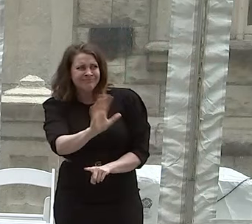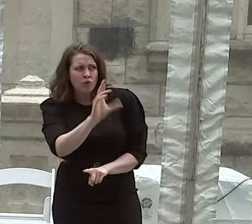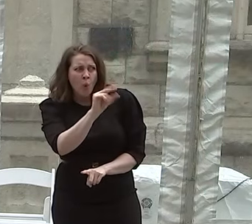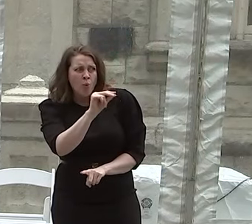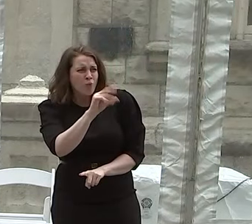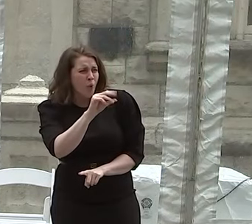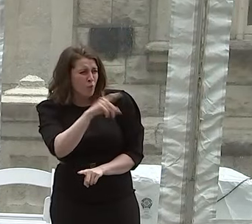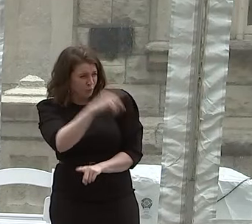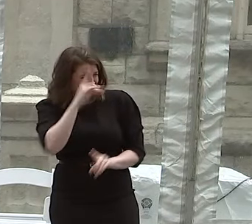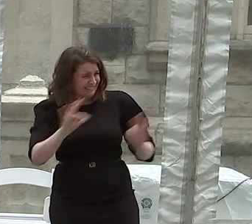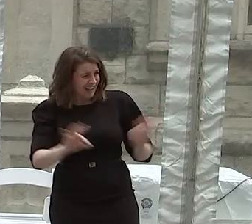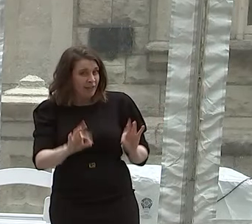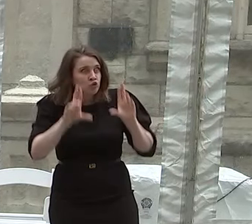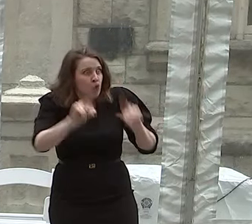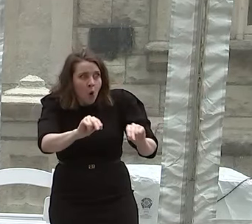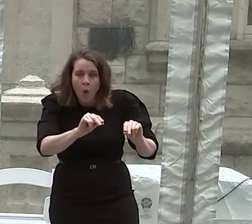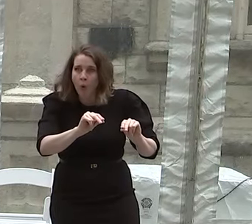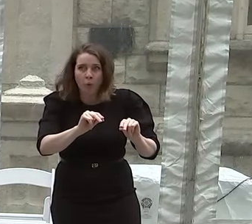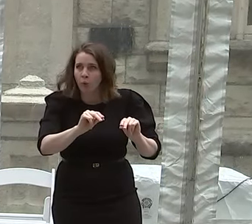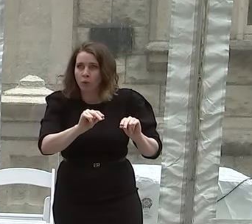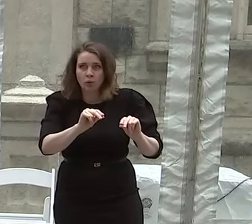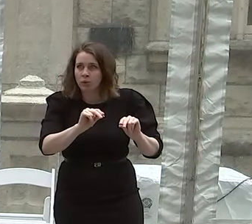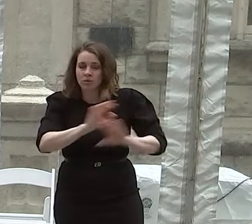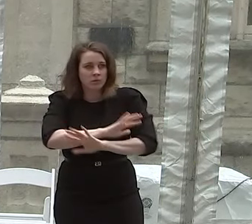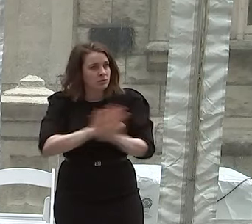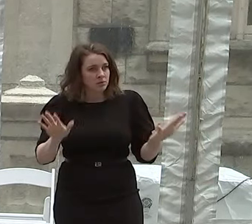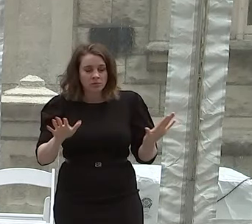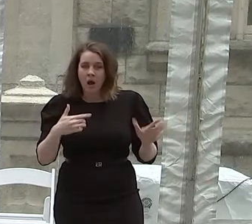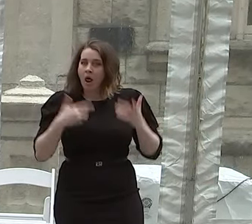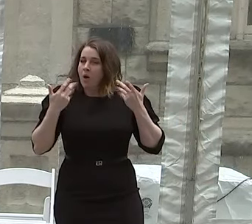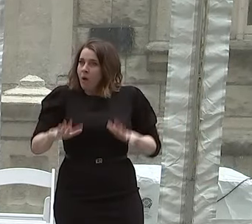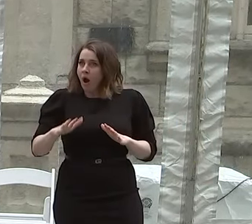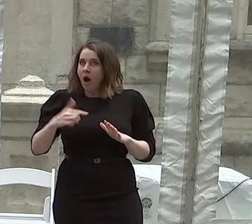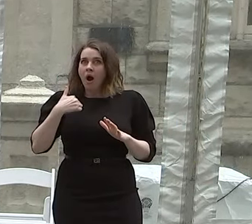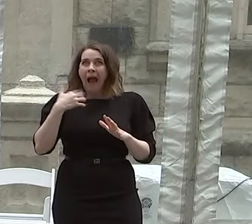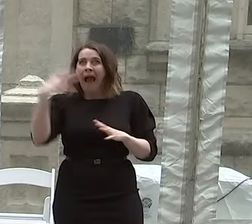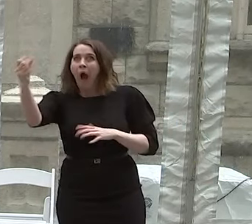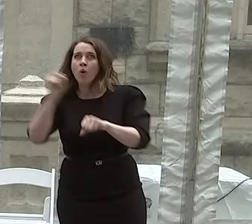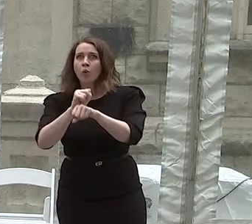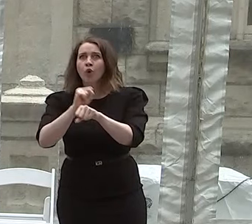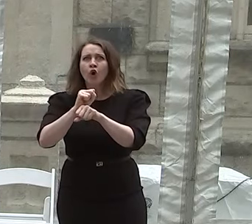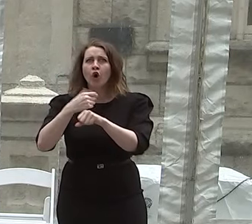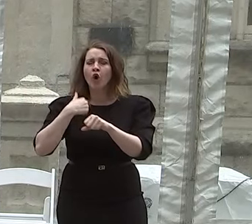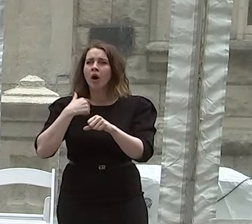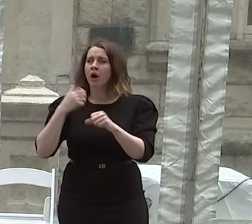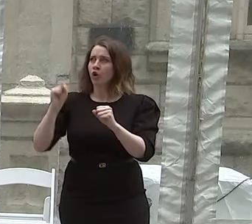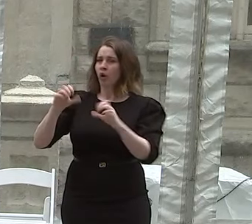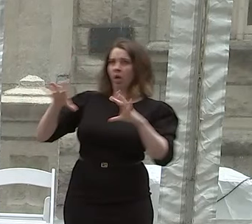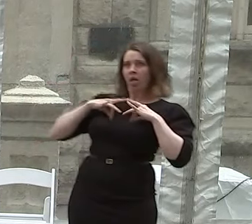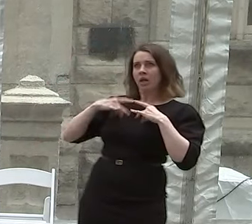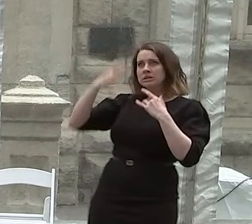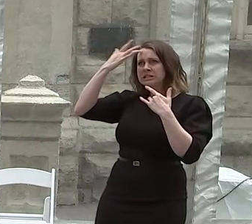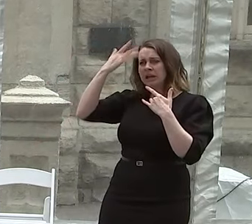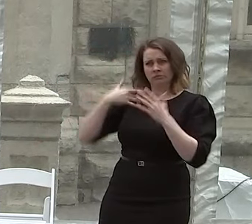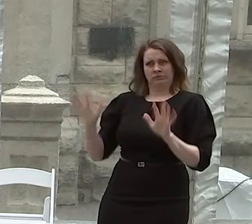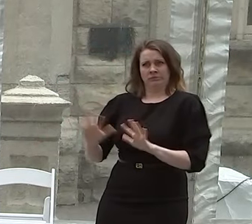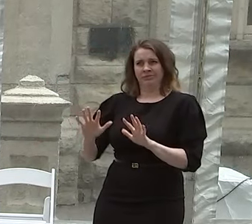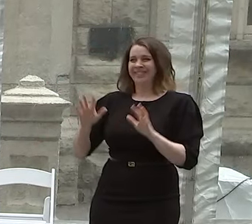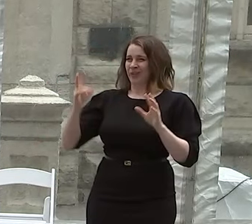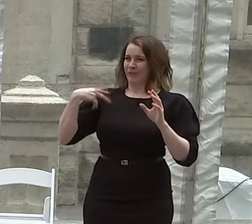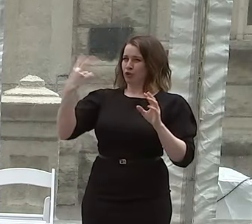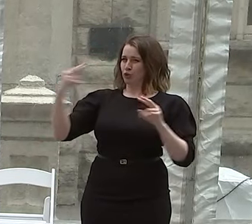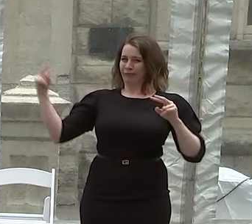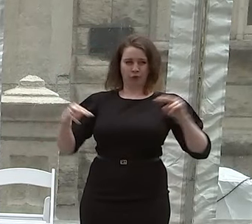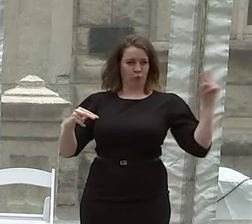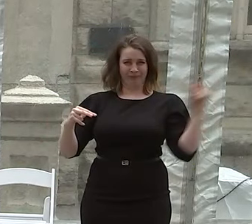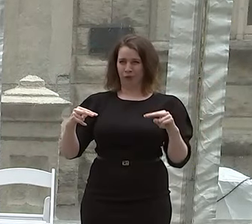the top wanting to make sure that they are not putting themselves in the harm's way when they go back to work. So I